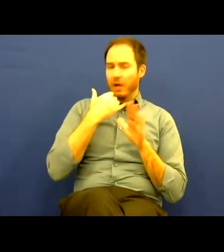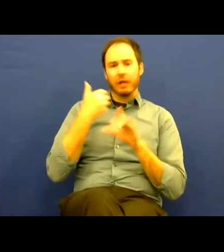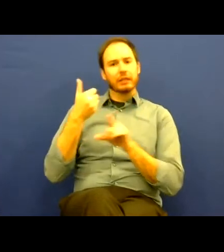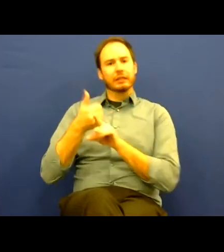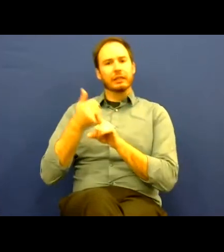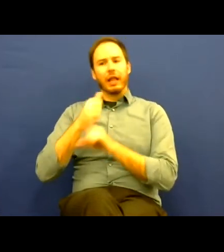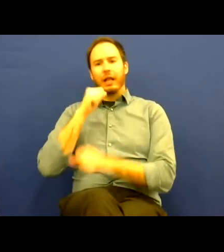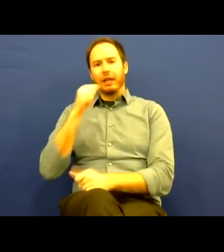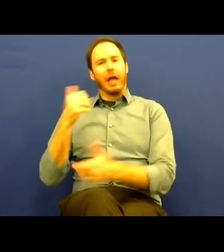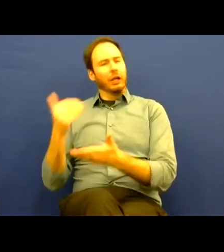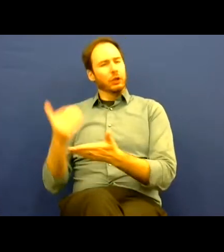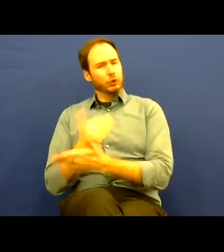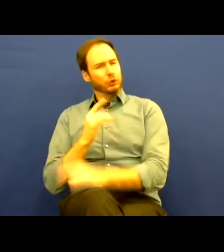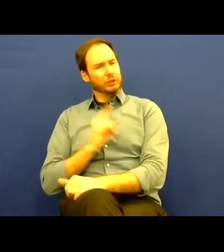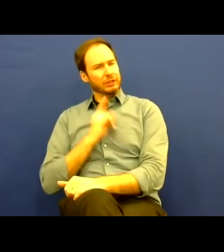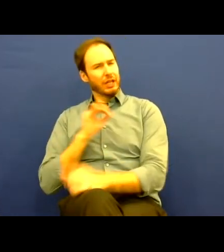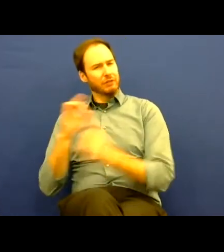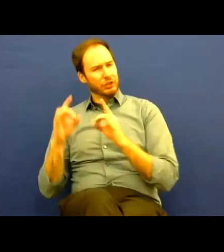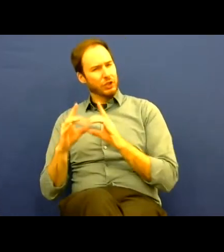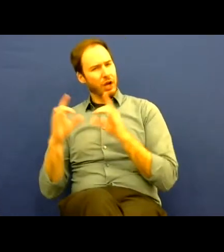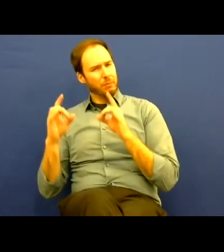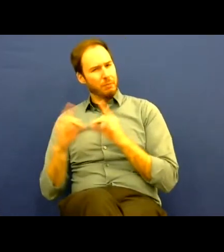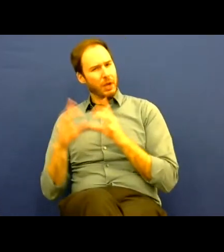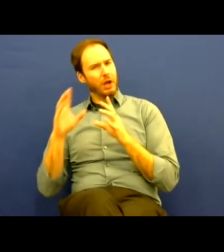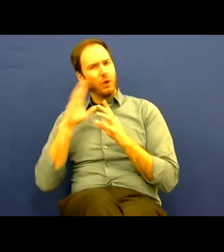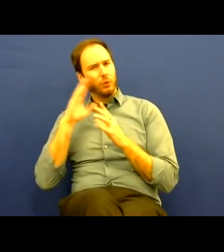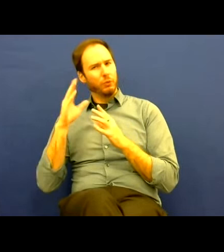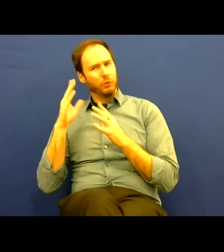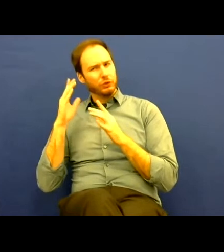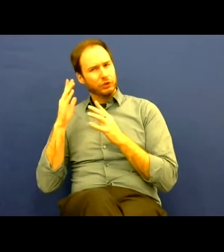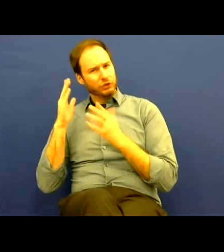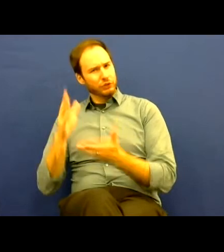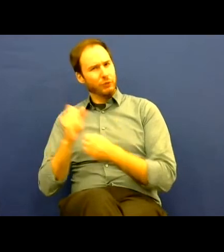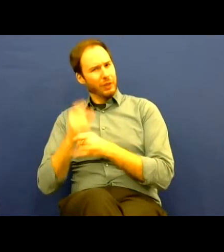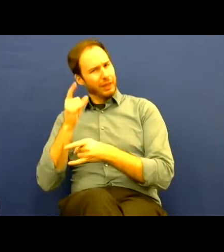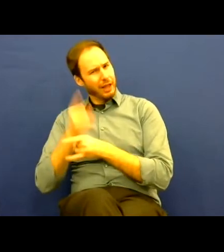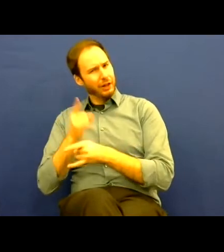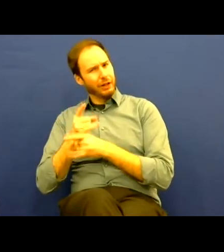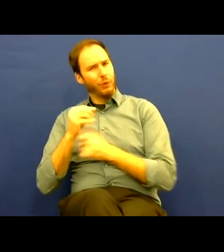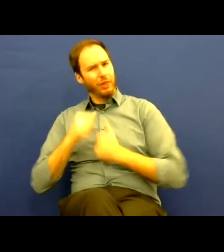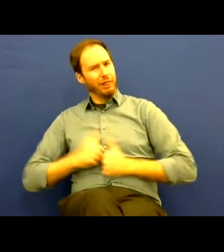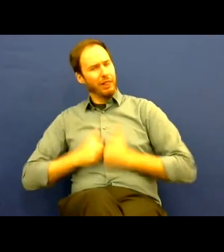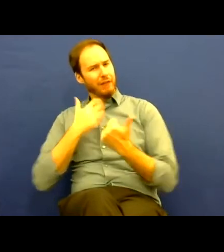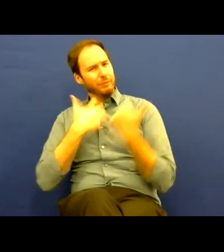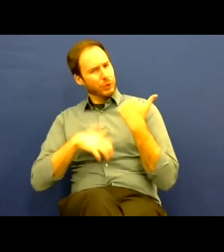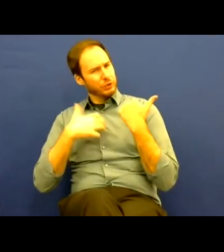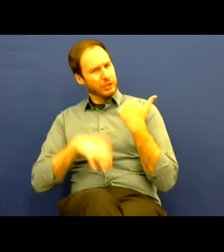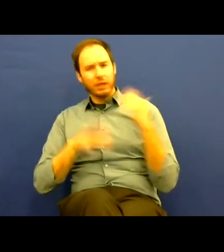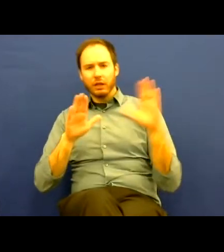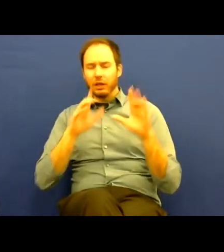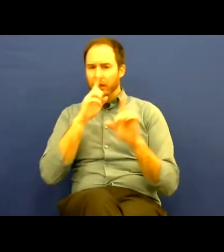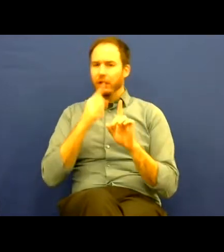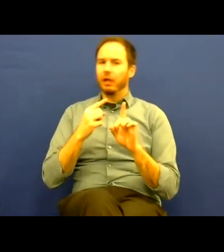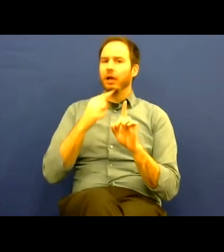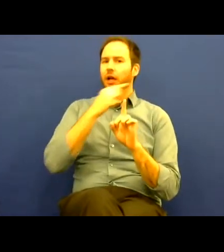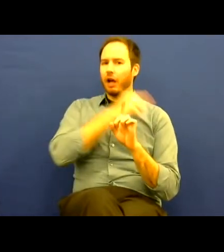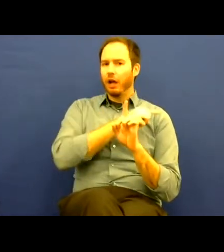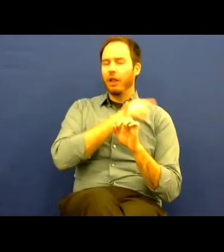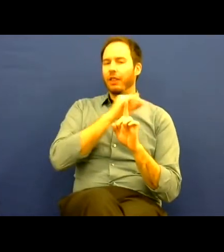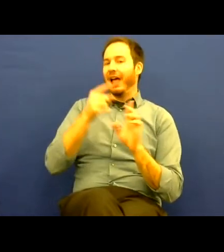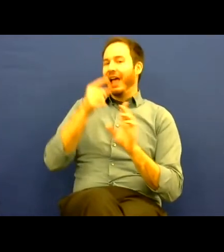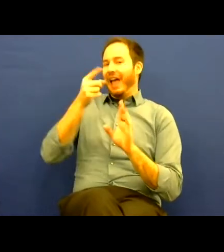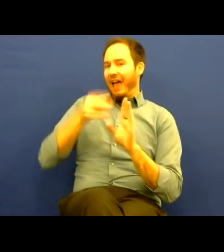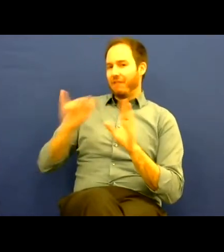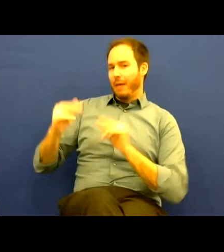that this is a new style of Starbucks that's going to be serving alcohol and having live music. It's that the other half of the